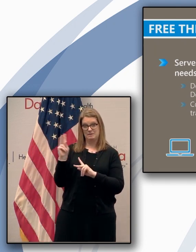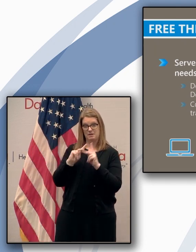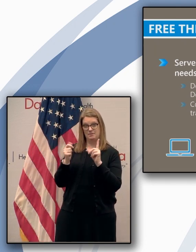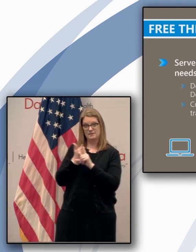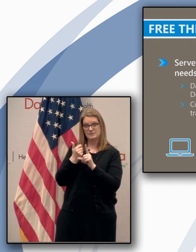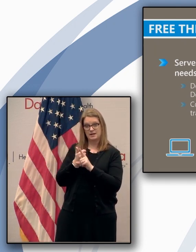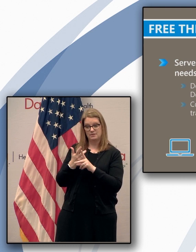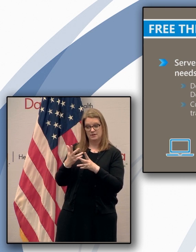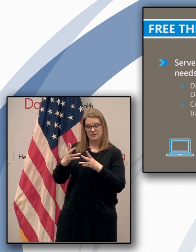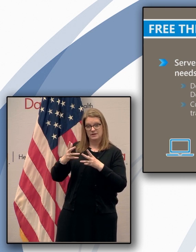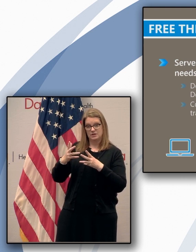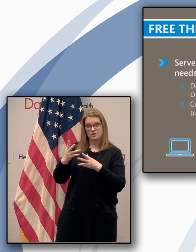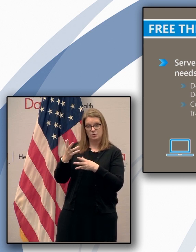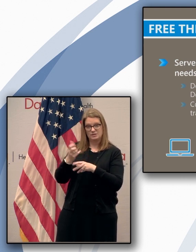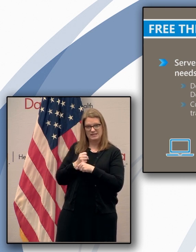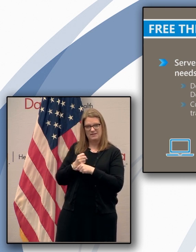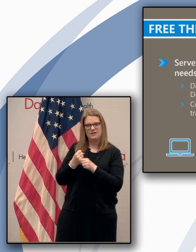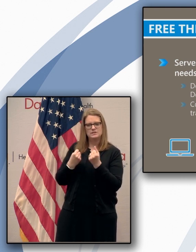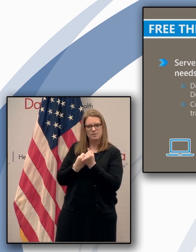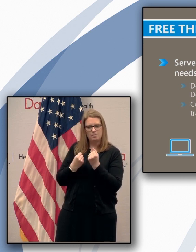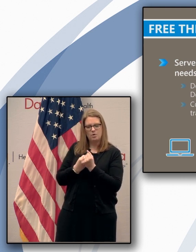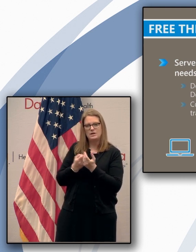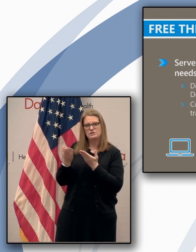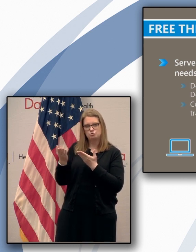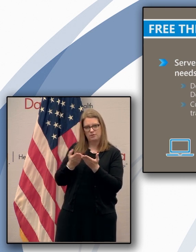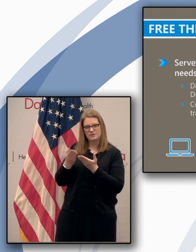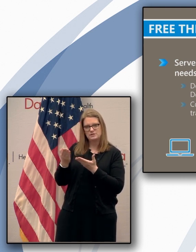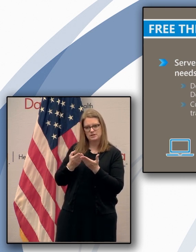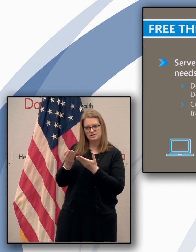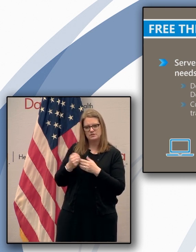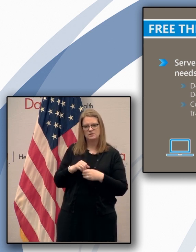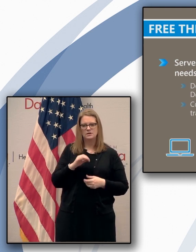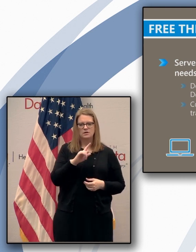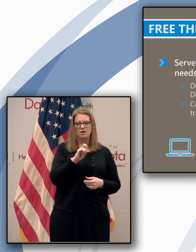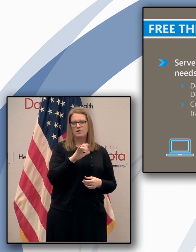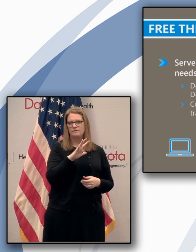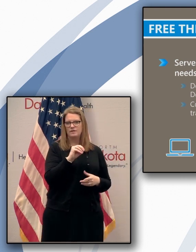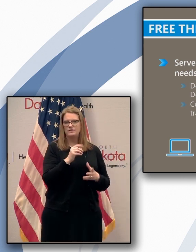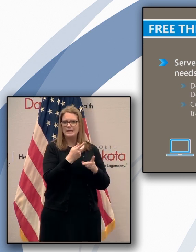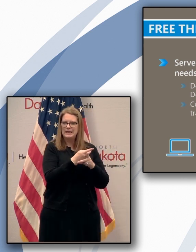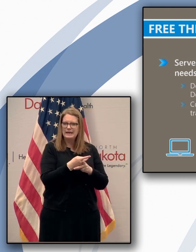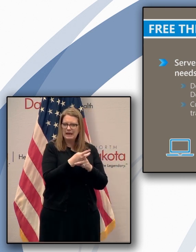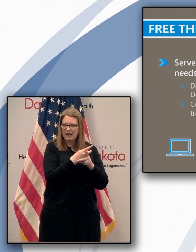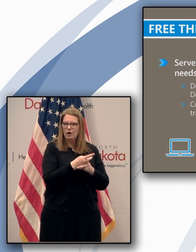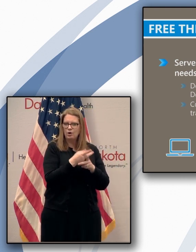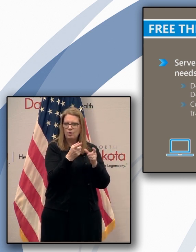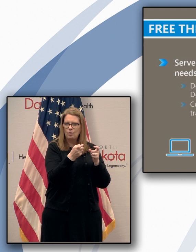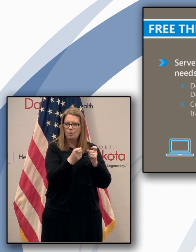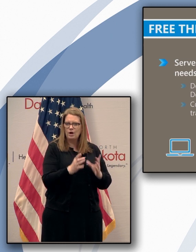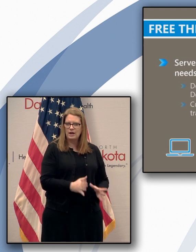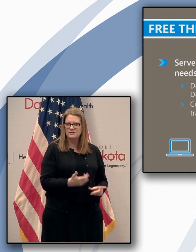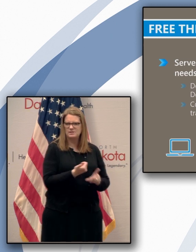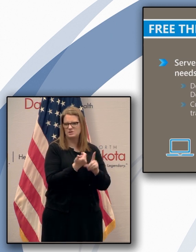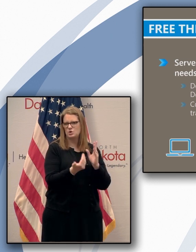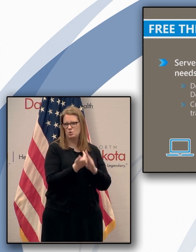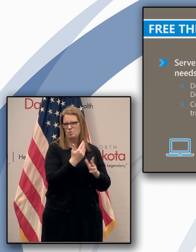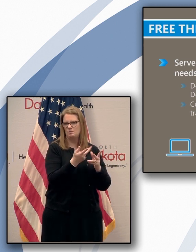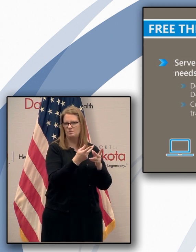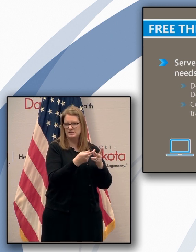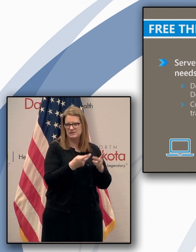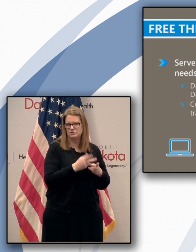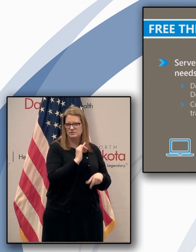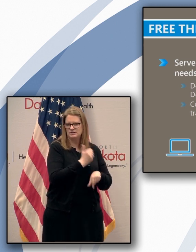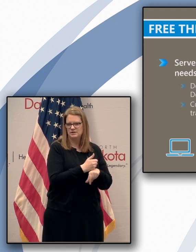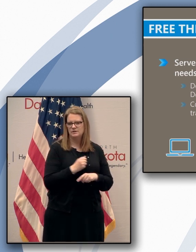and support from over 35 providers. There's more than 150 care coordinators. That was the new position that was created.